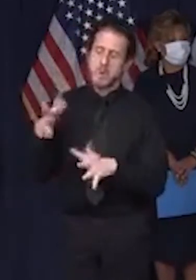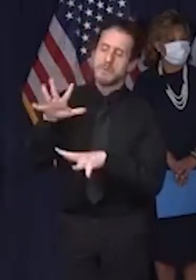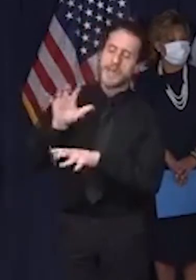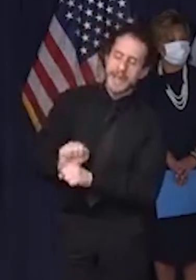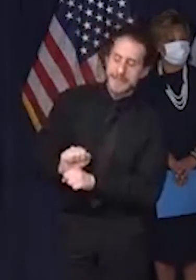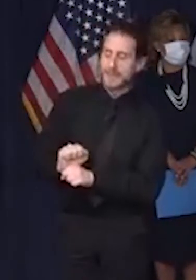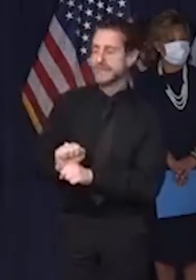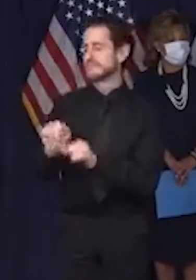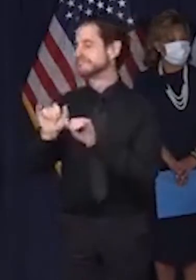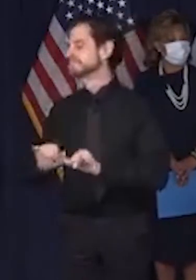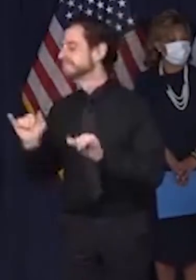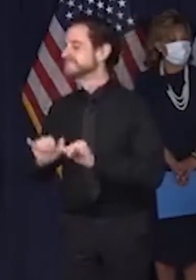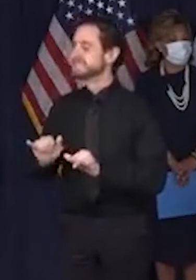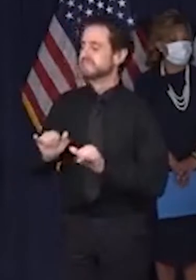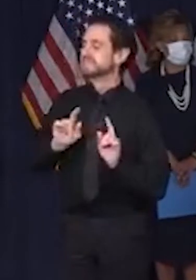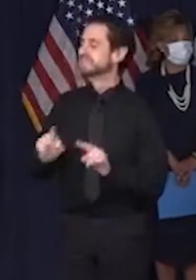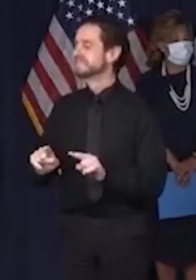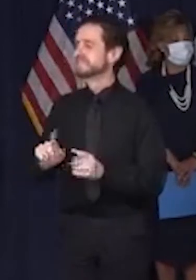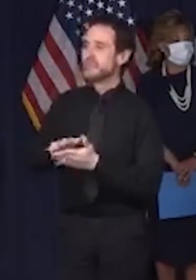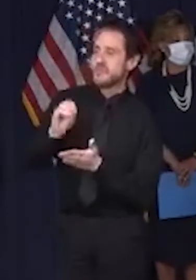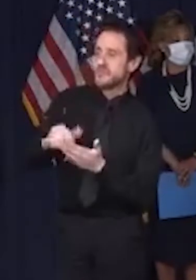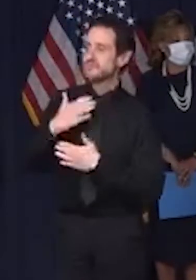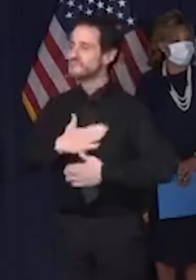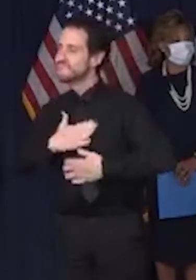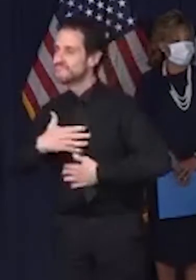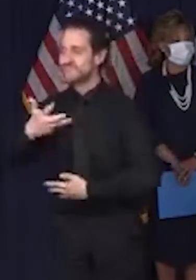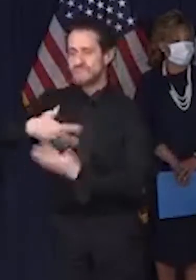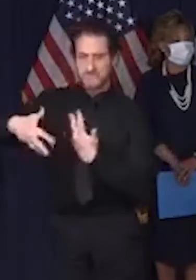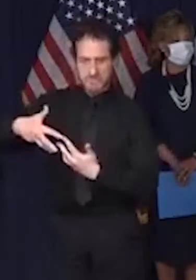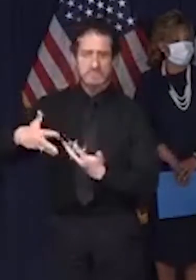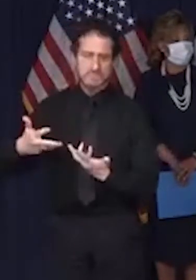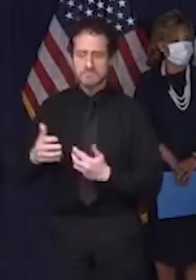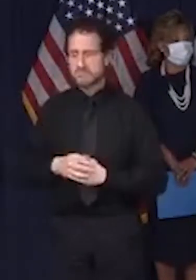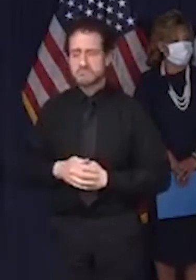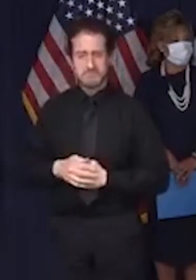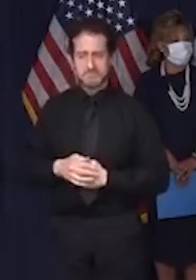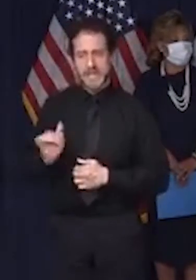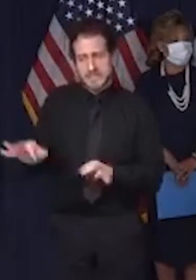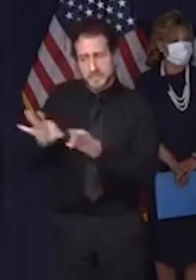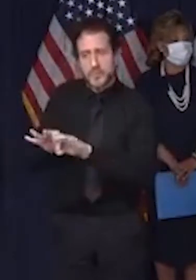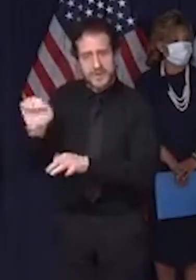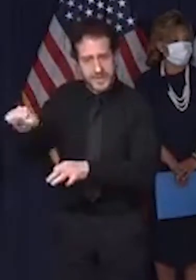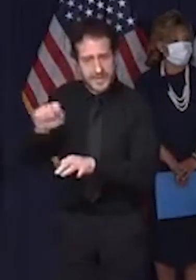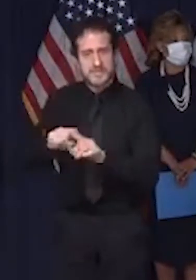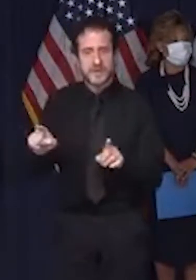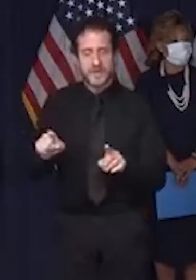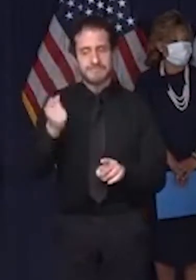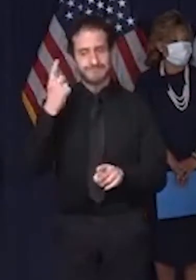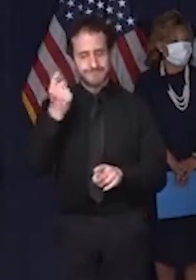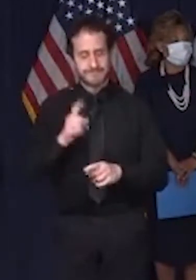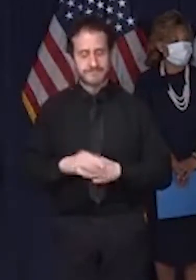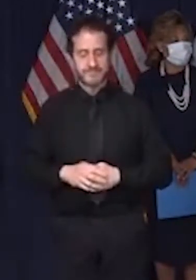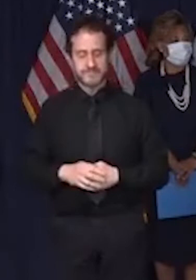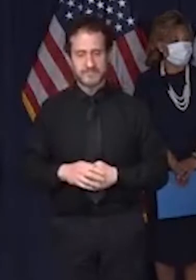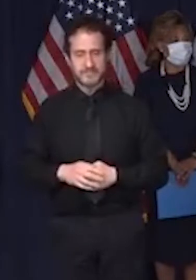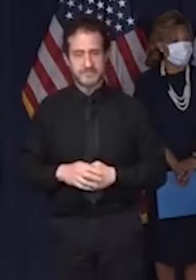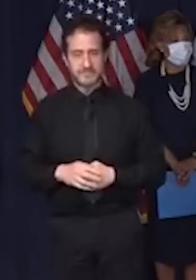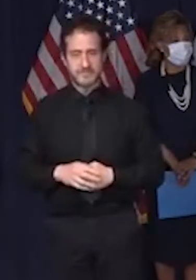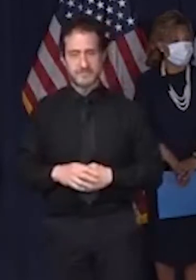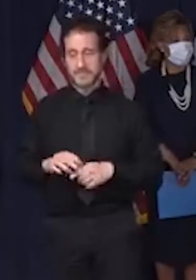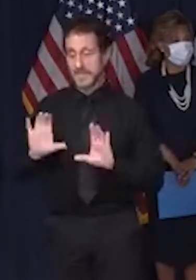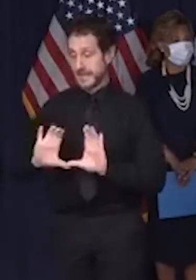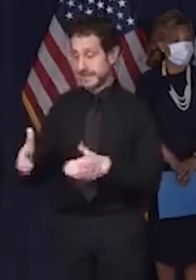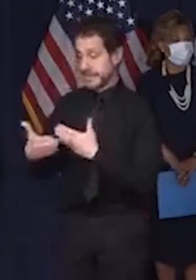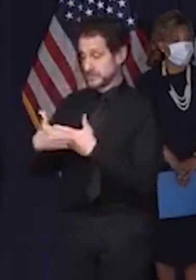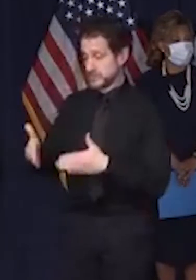and sentimentality, as essential as those things are. The shutting of in-person classroom